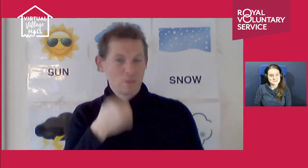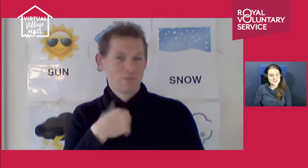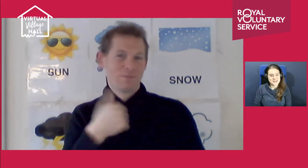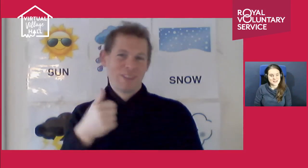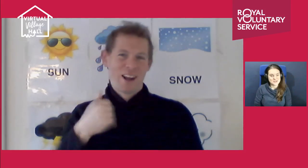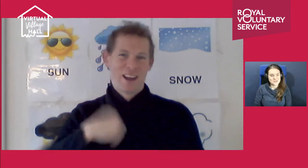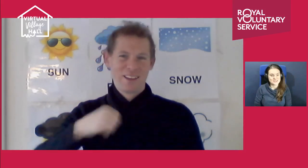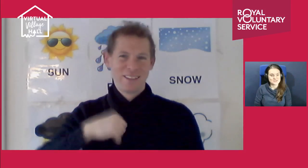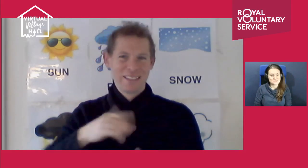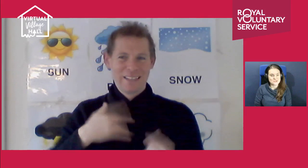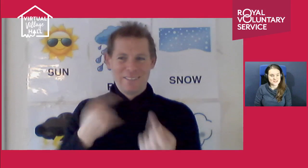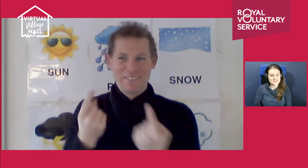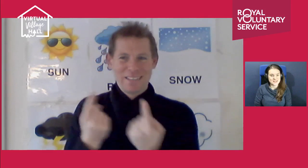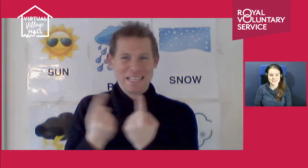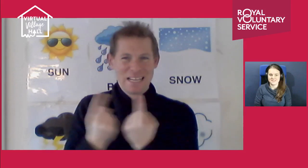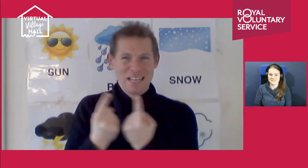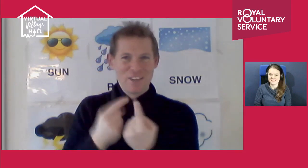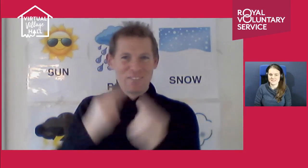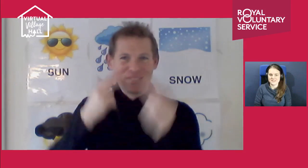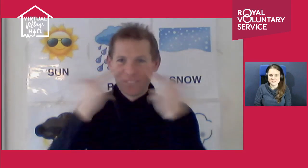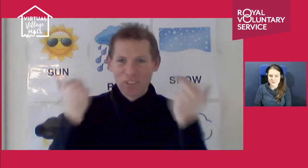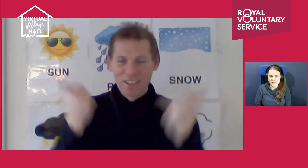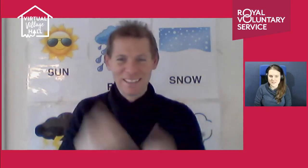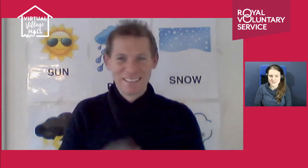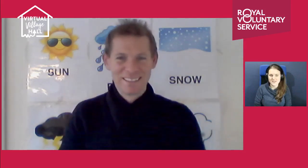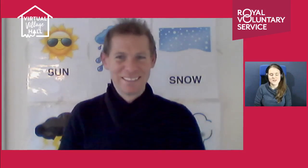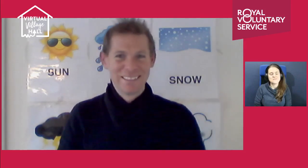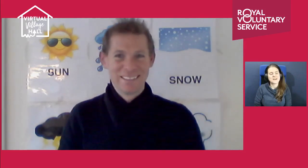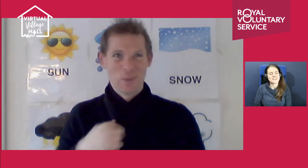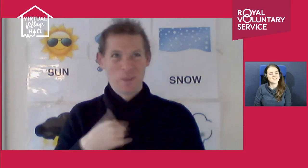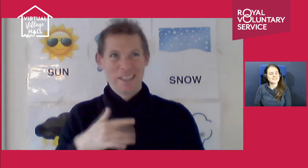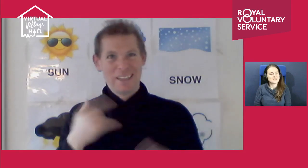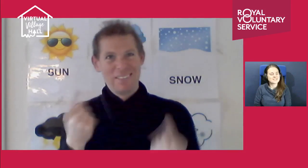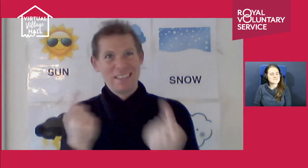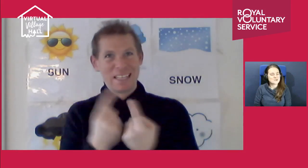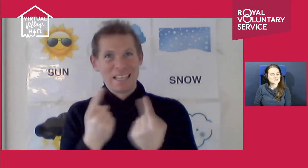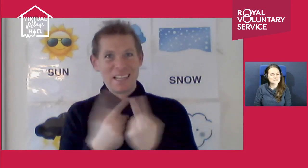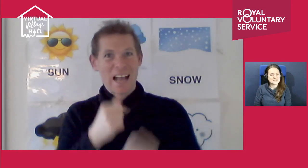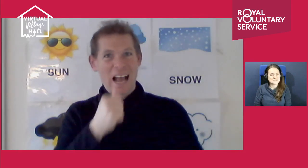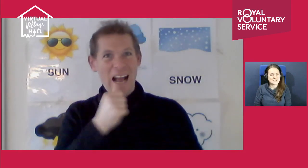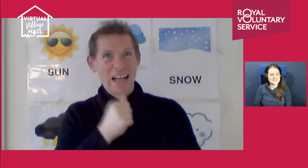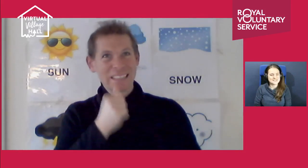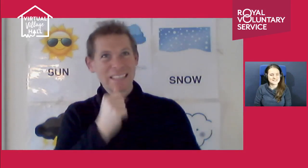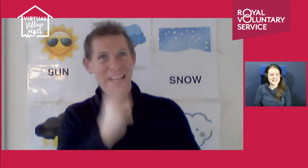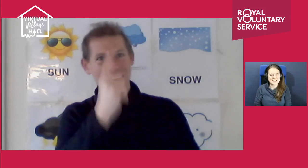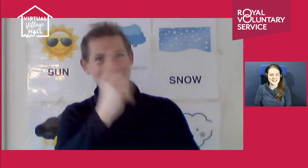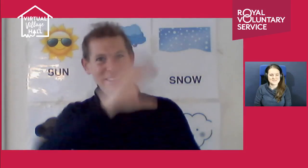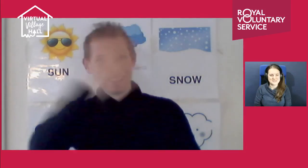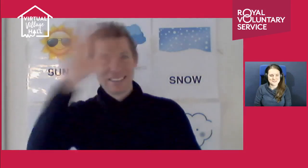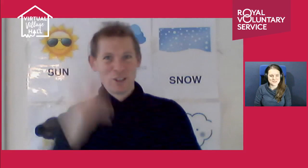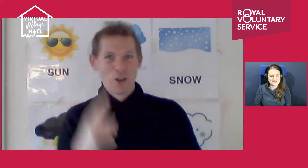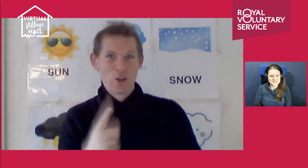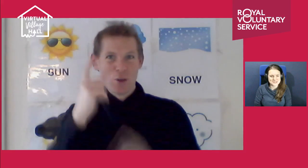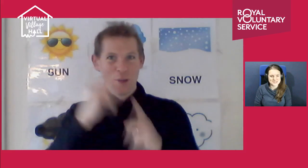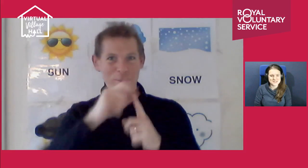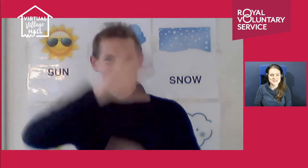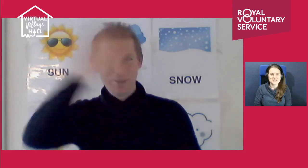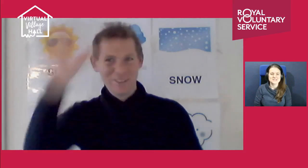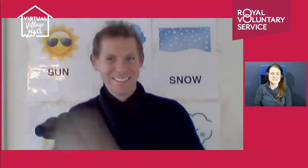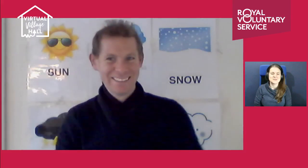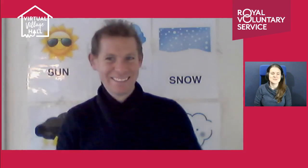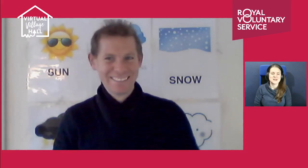to someone who is from Brighton, and they said that it's lovely weather, but I think that's because the proximity to France, a little bit further